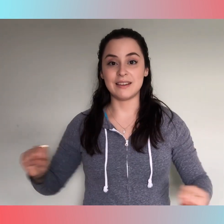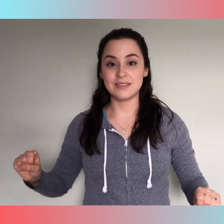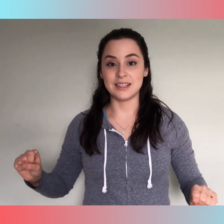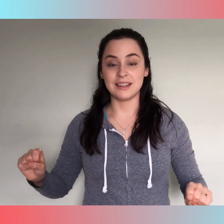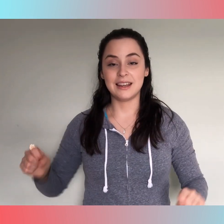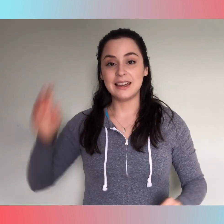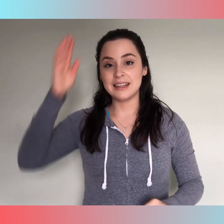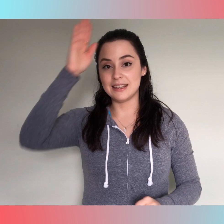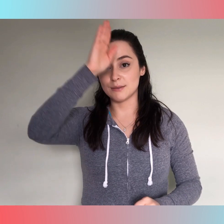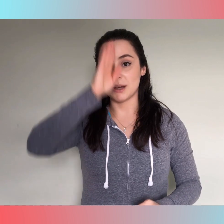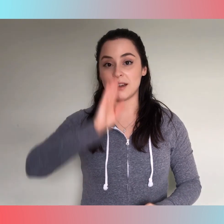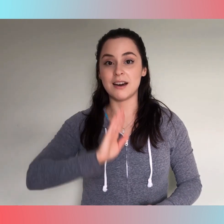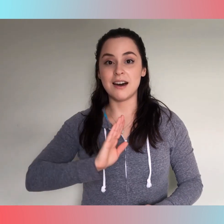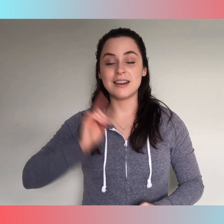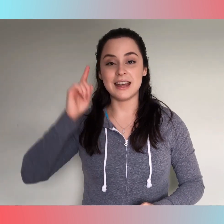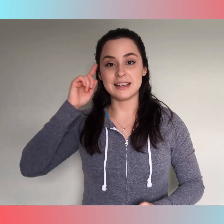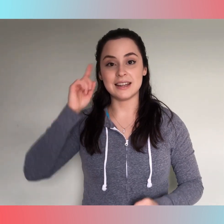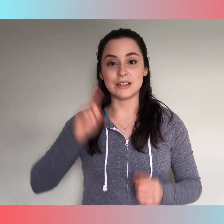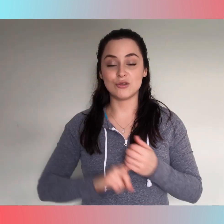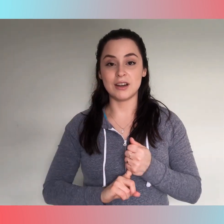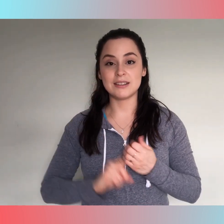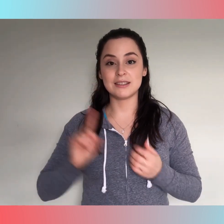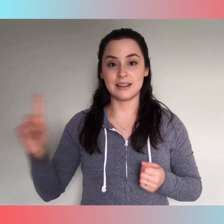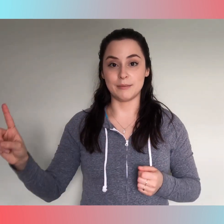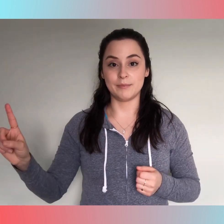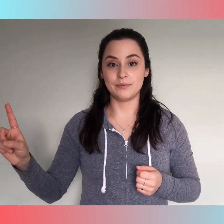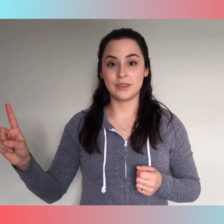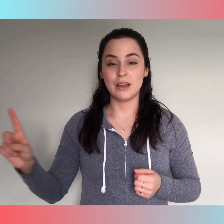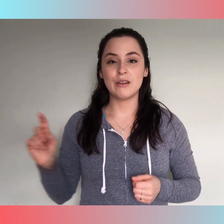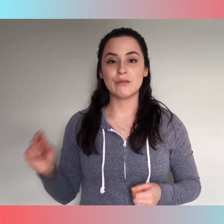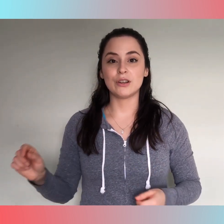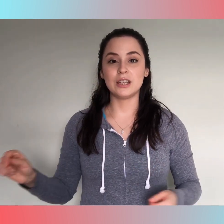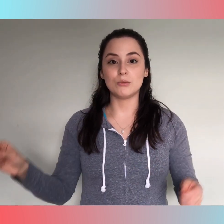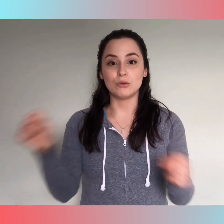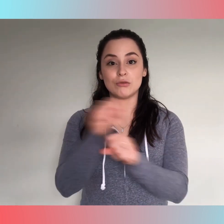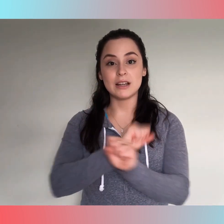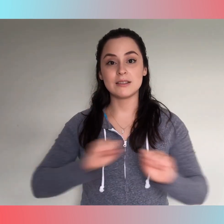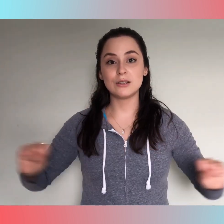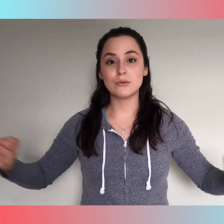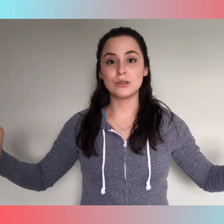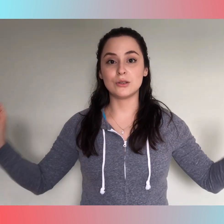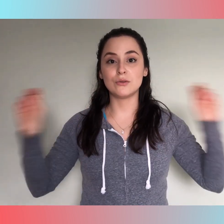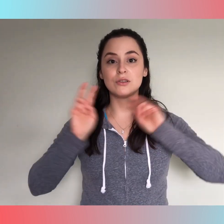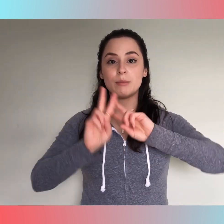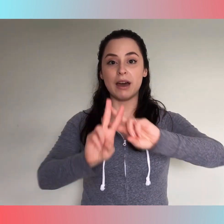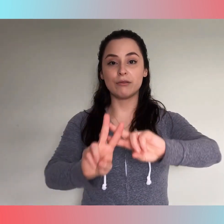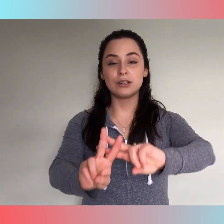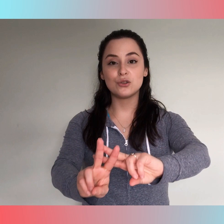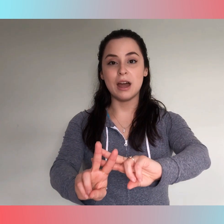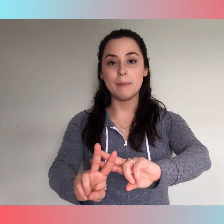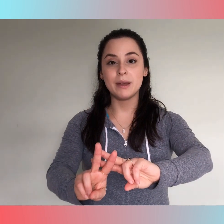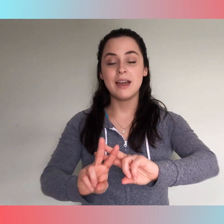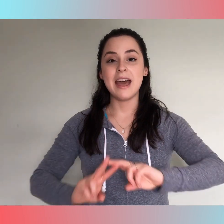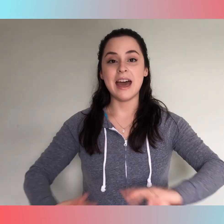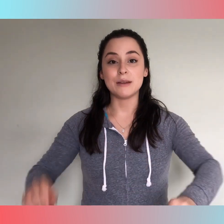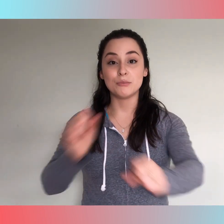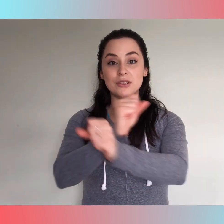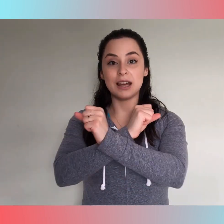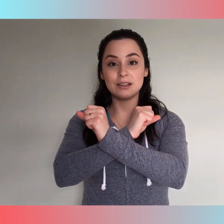safety. He is my God, and I trust him. For he will rescue you from every trap and protect